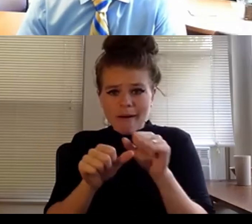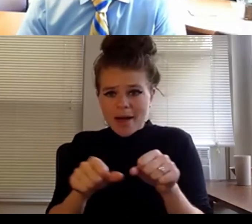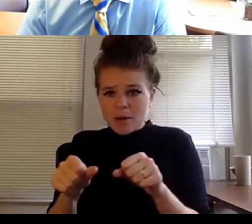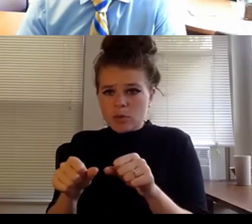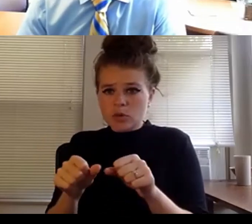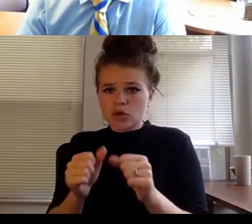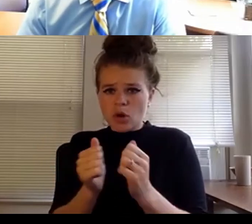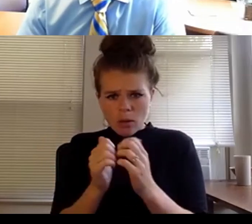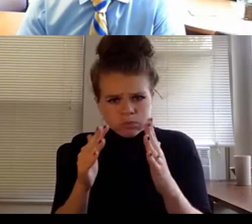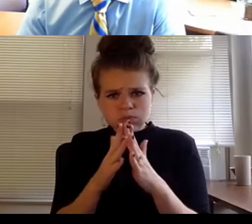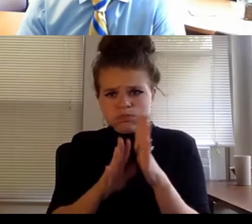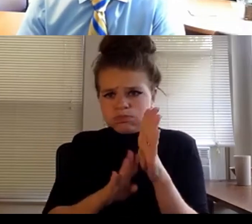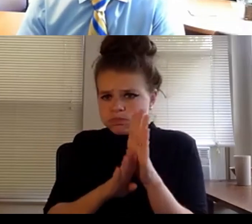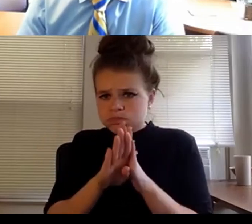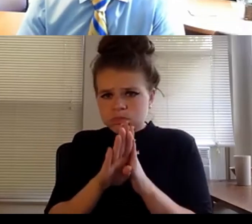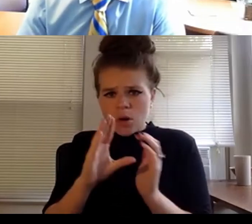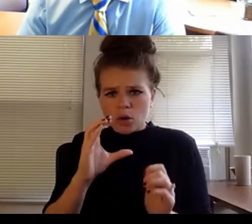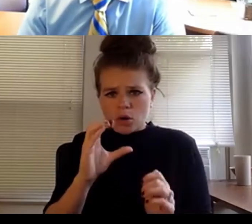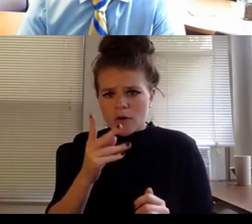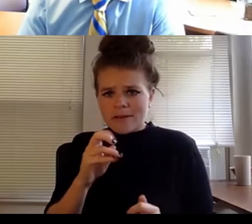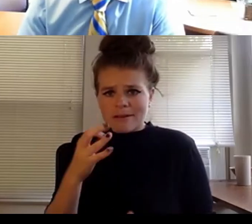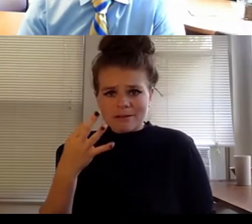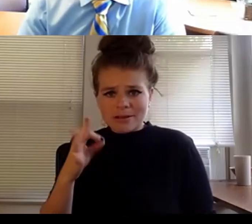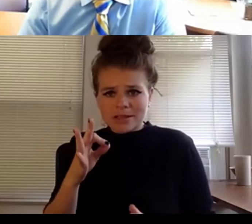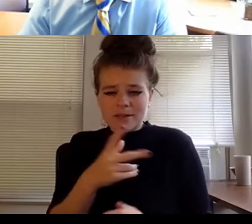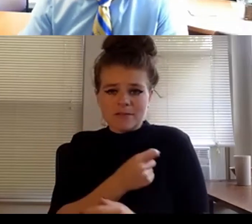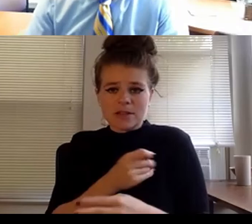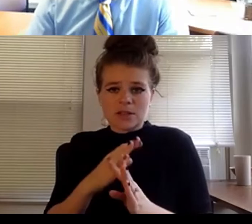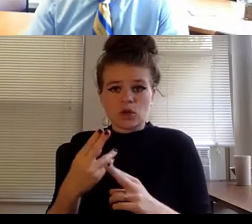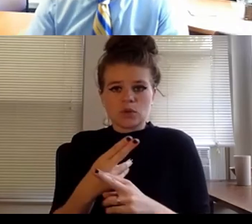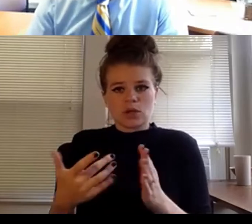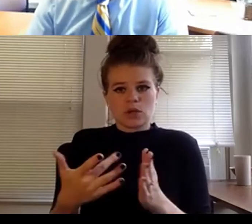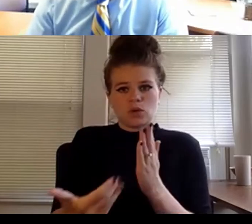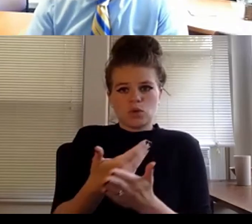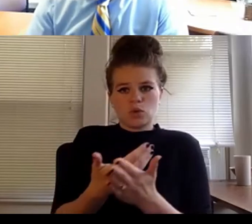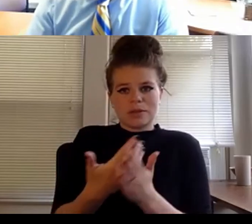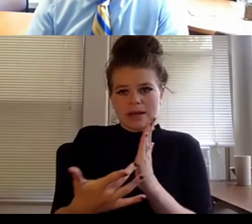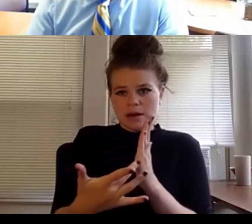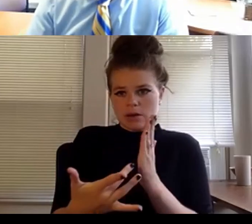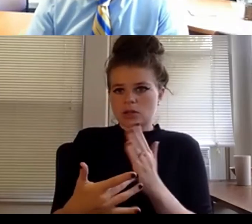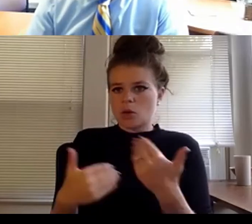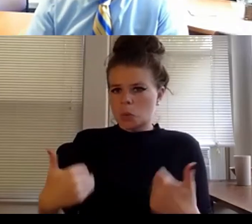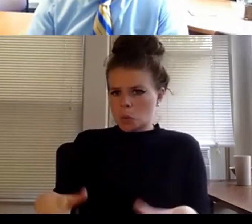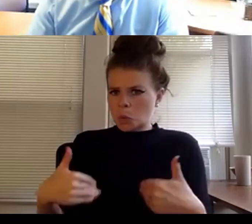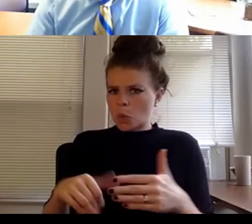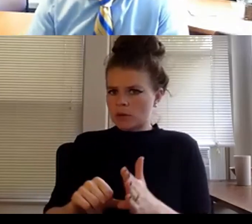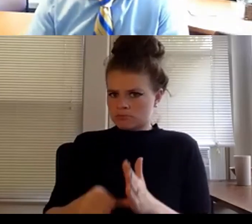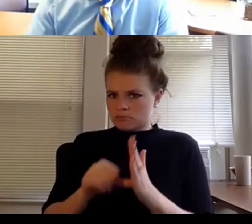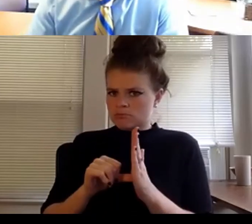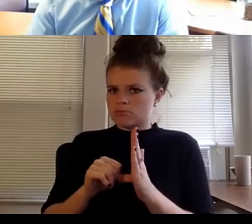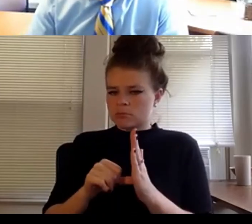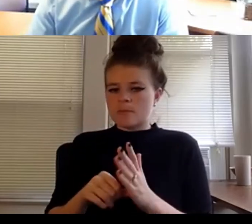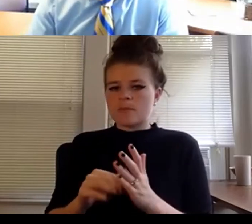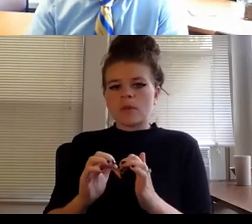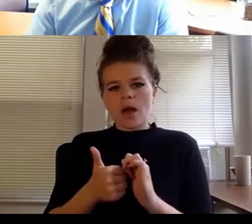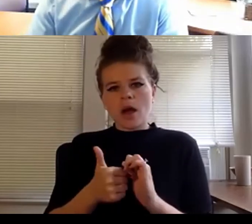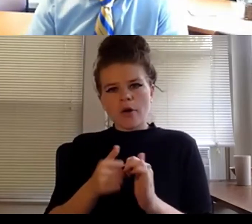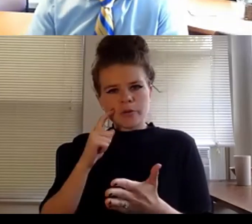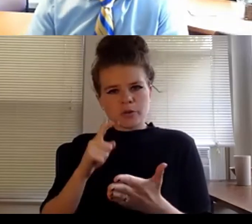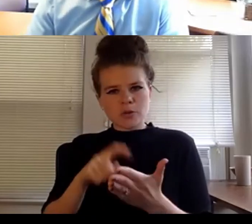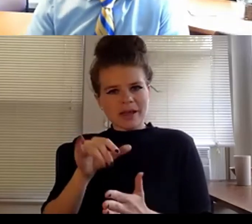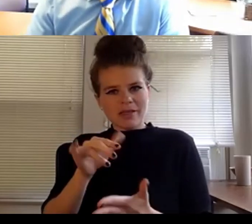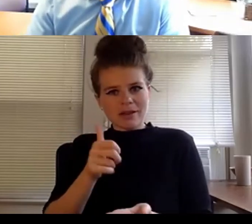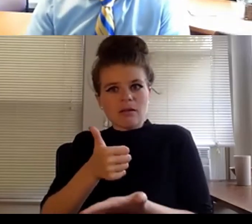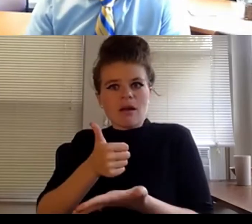a COVID-19 vaccine using the new technology, and how it's really helping us